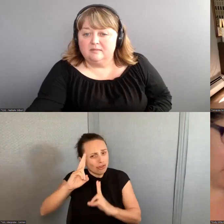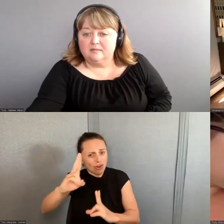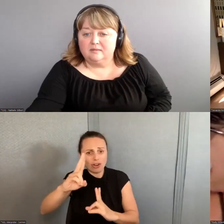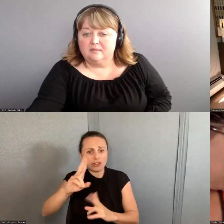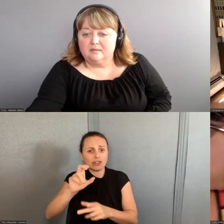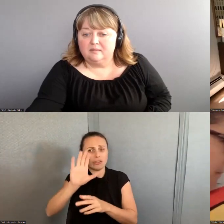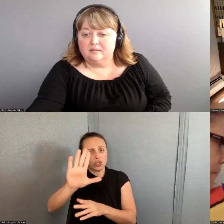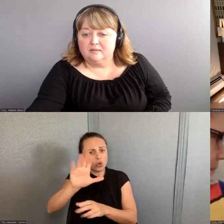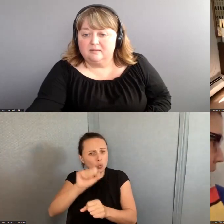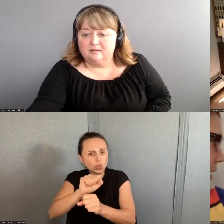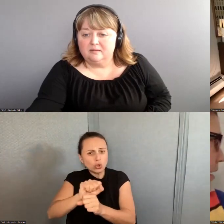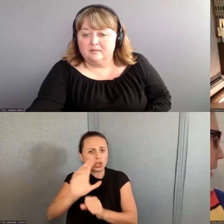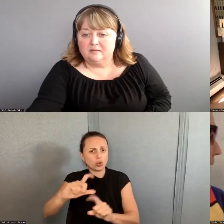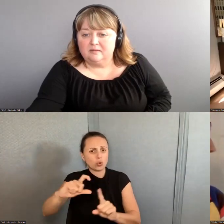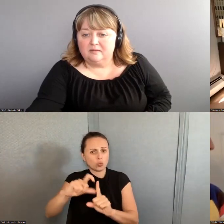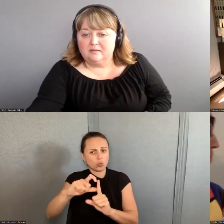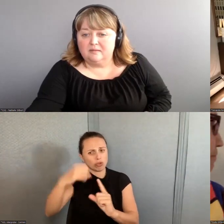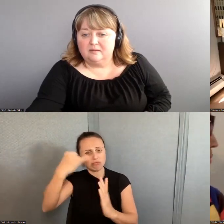and words right now.